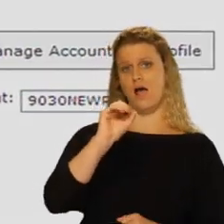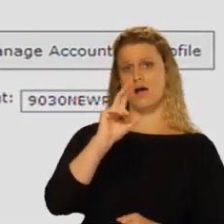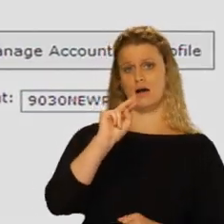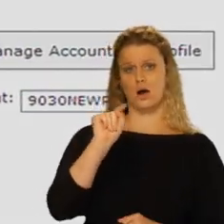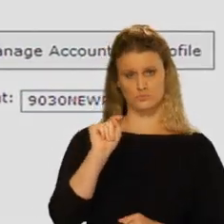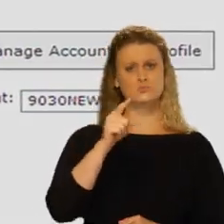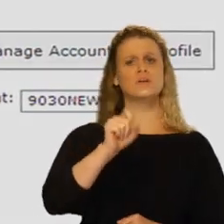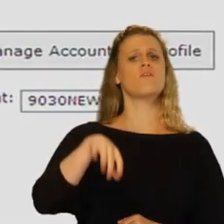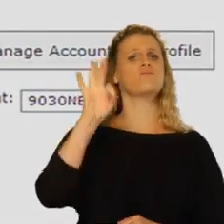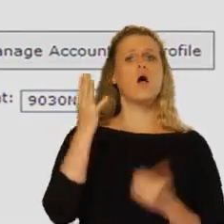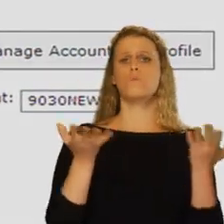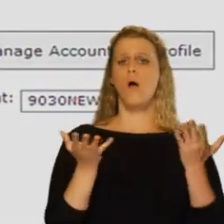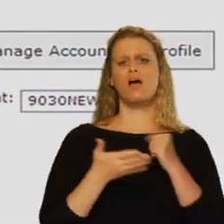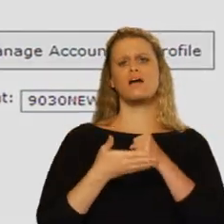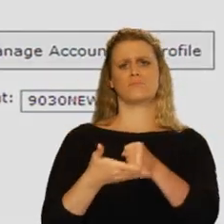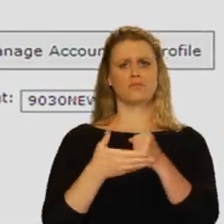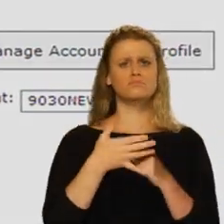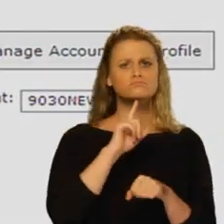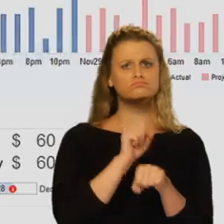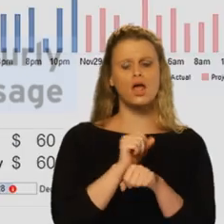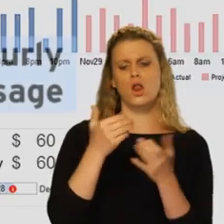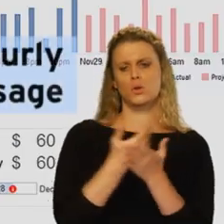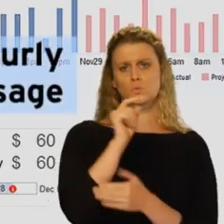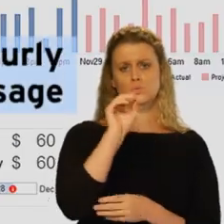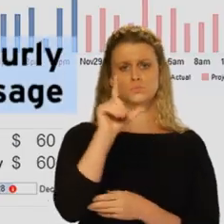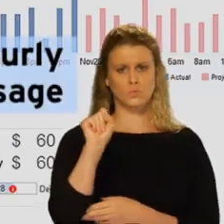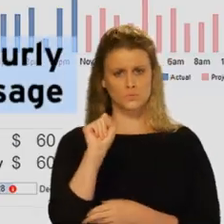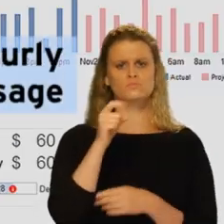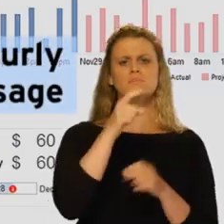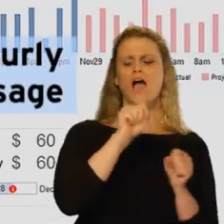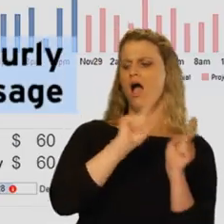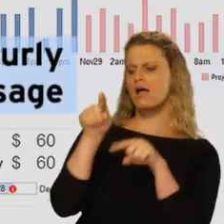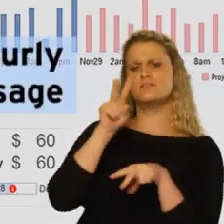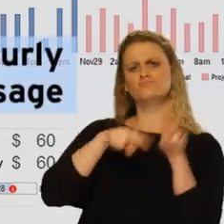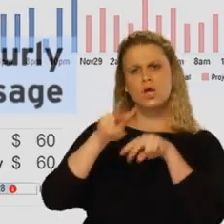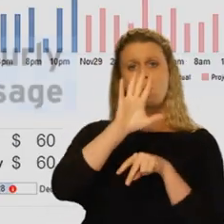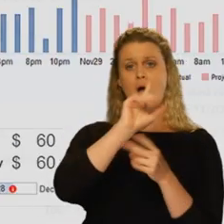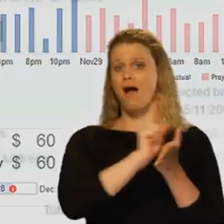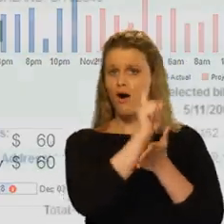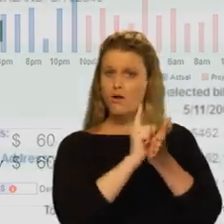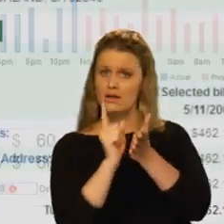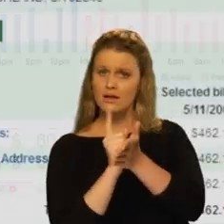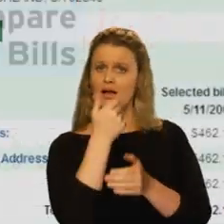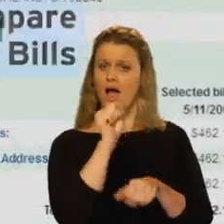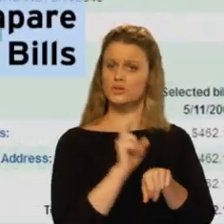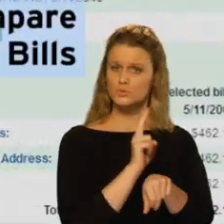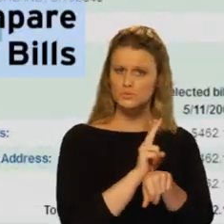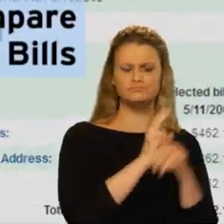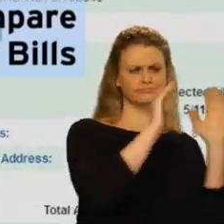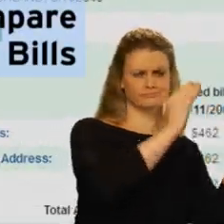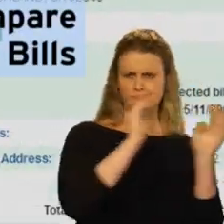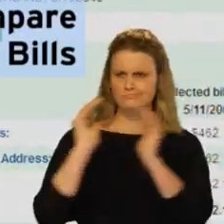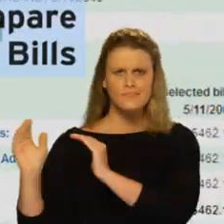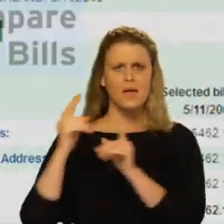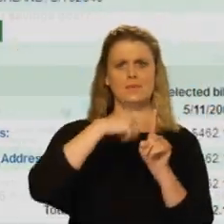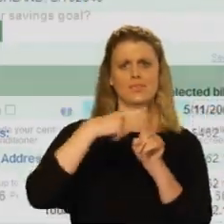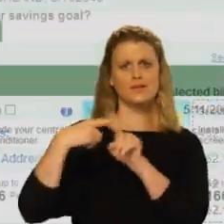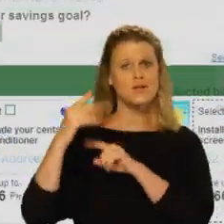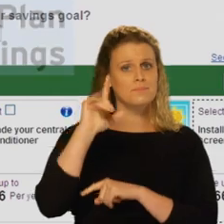you'll find a number of helpful new tools to view your hourly gas usage, compare your monthly bills, and